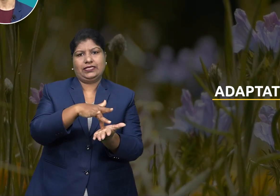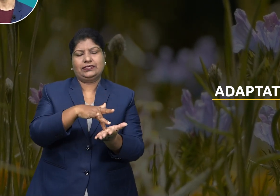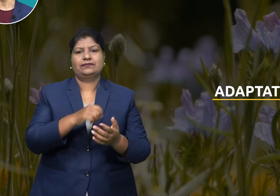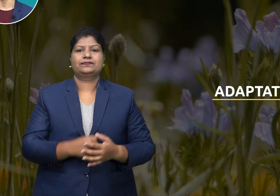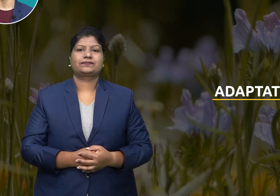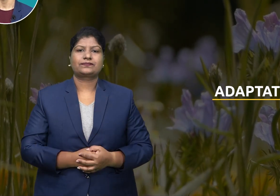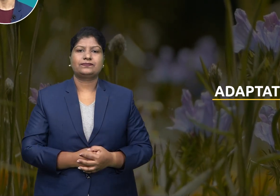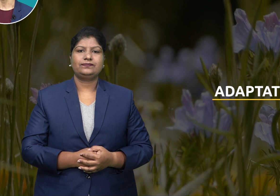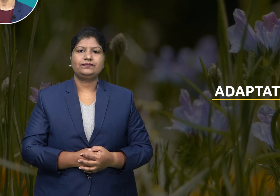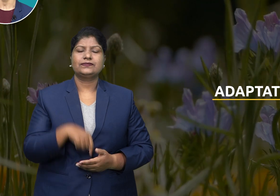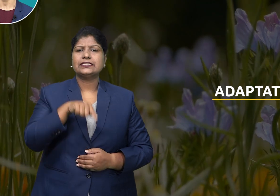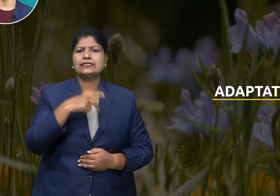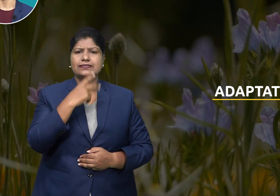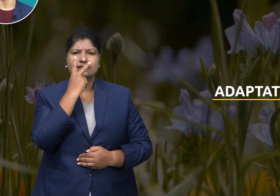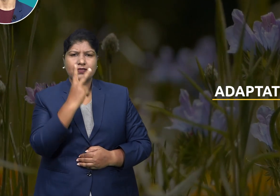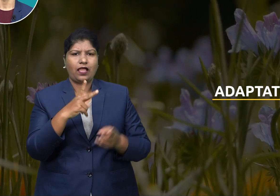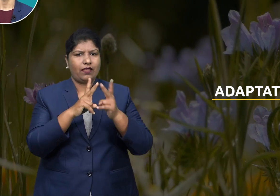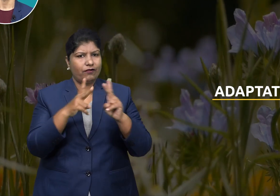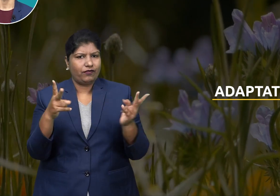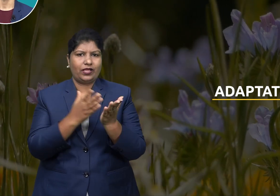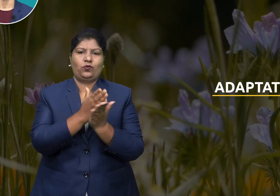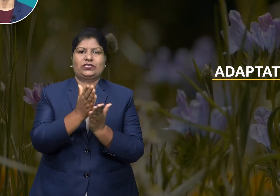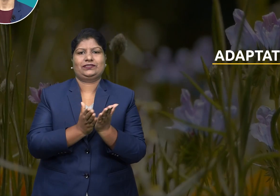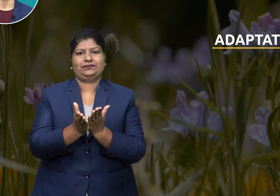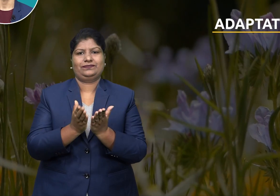can be seen in different ways.